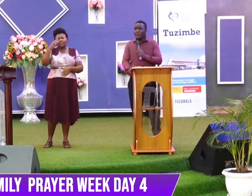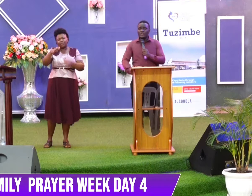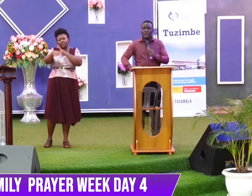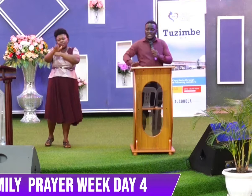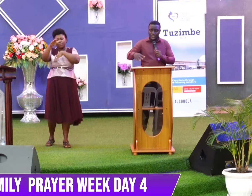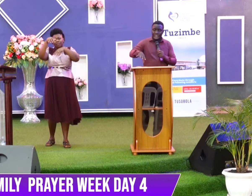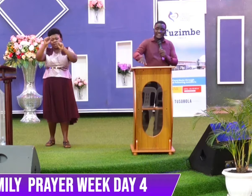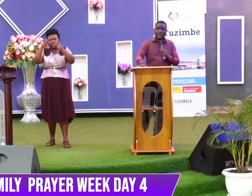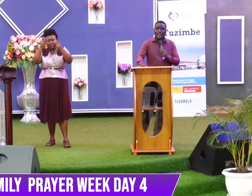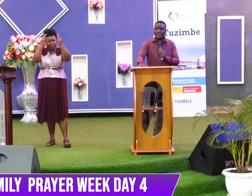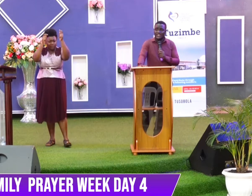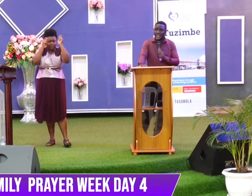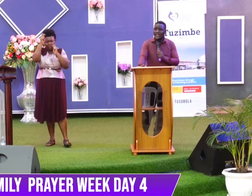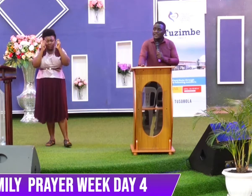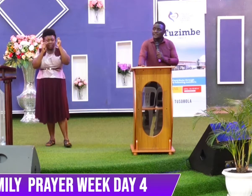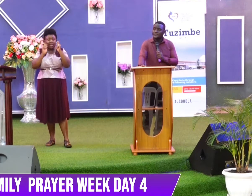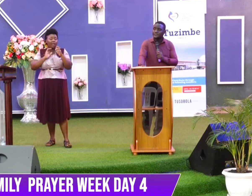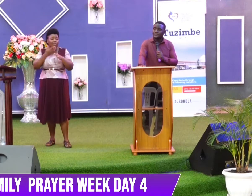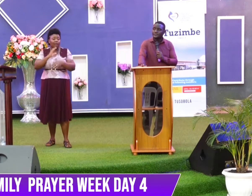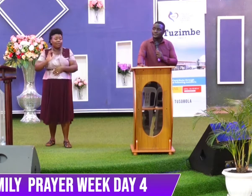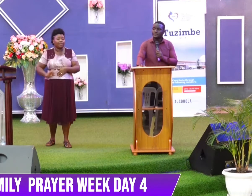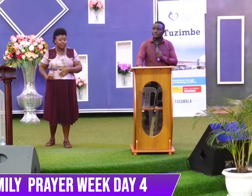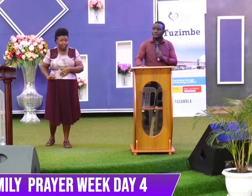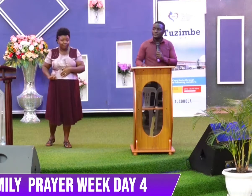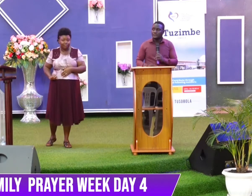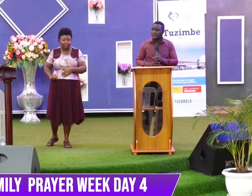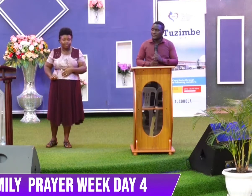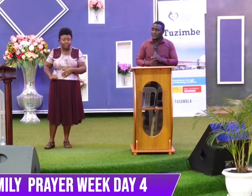You know, when God is to test our character,